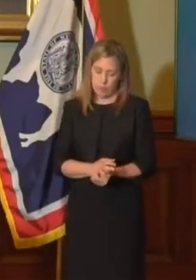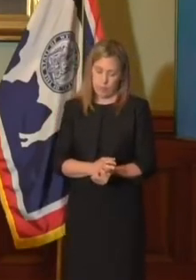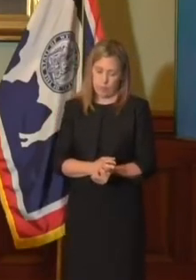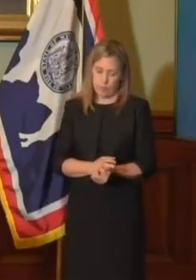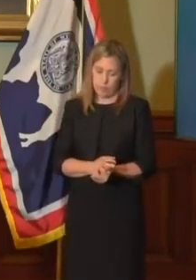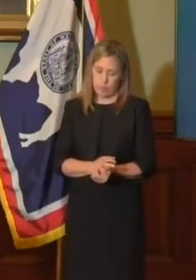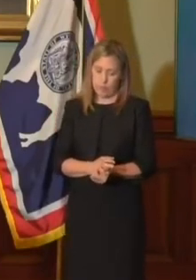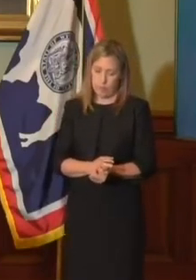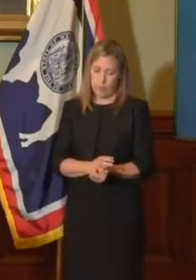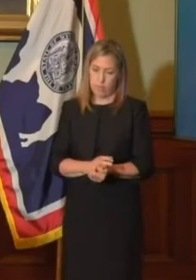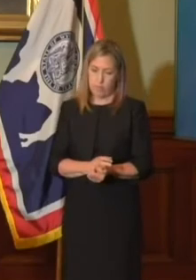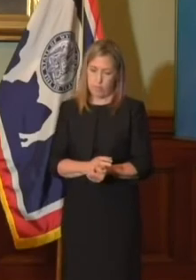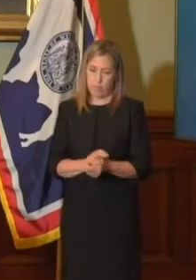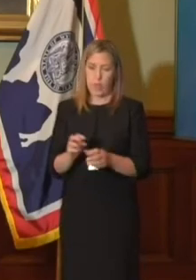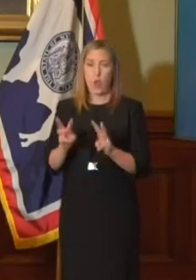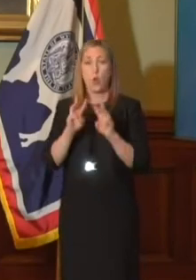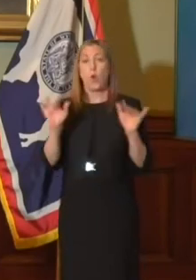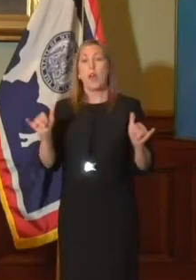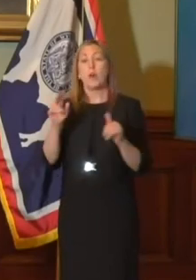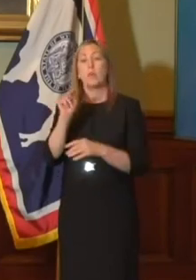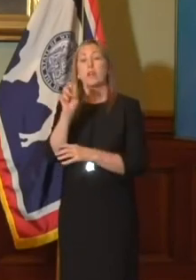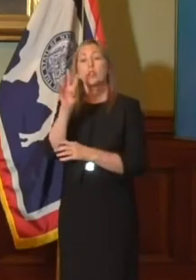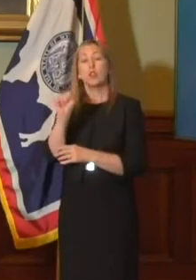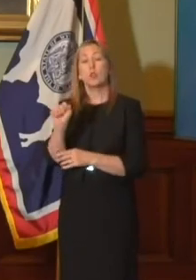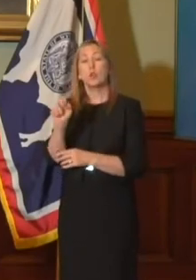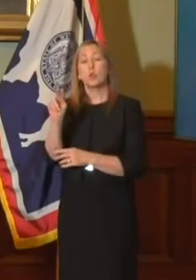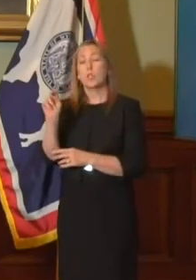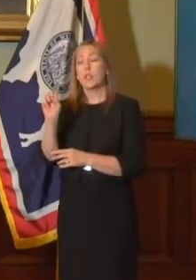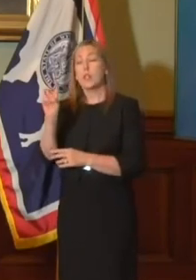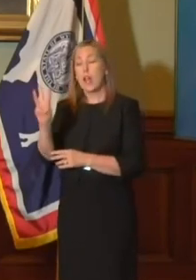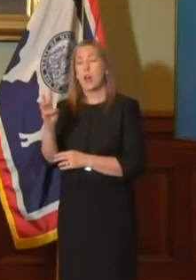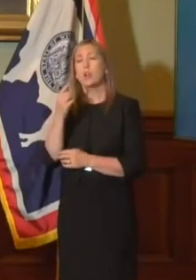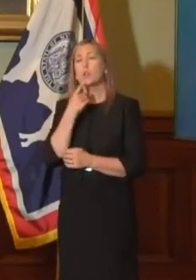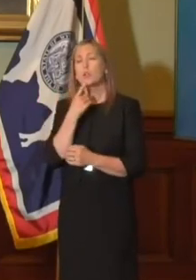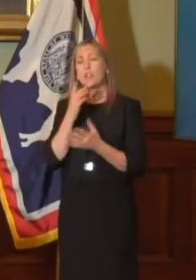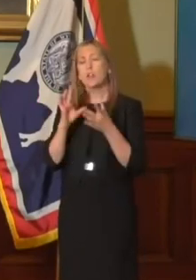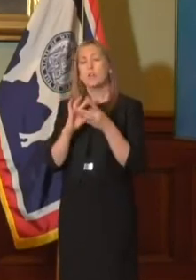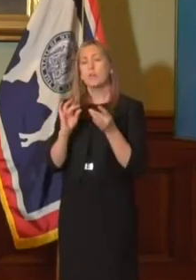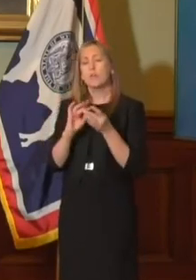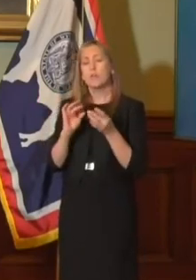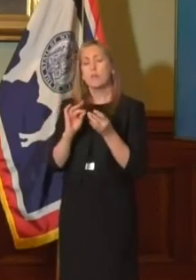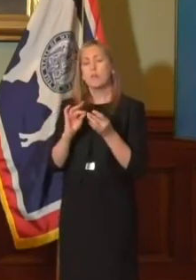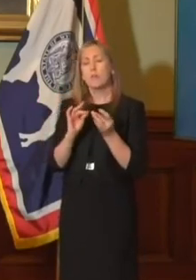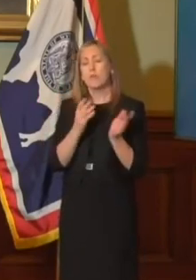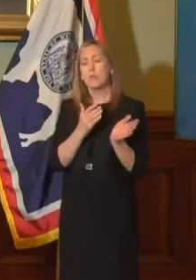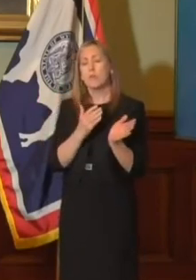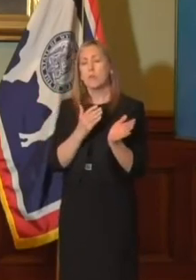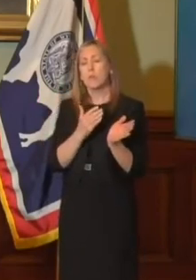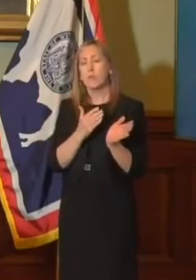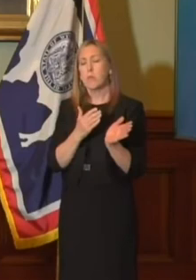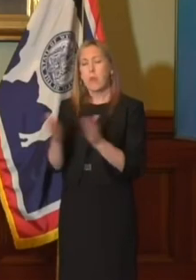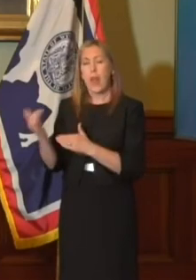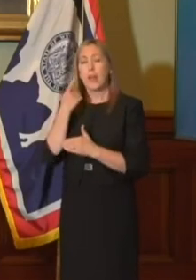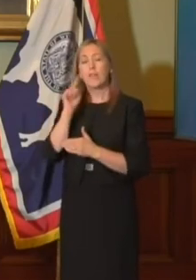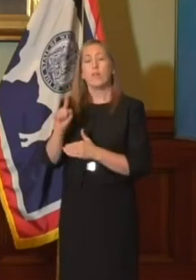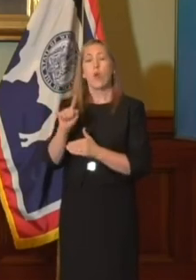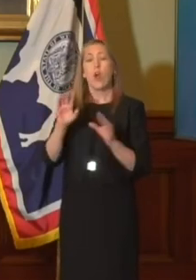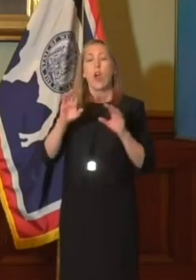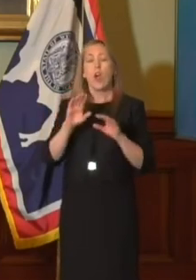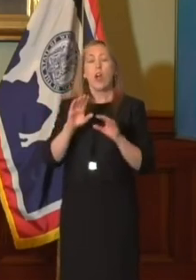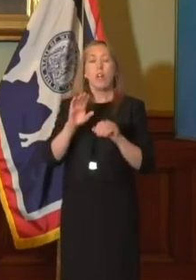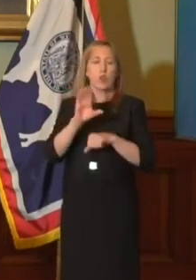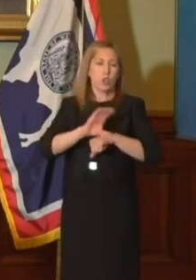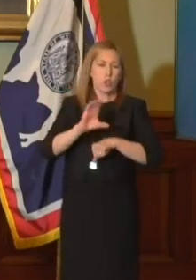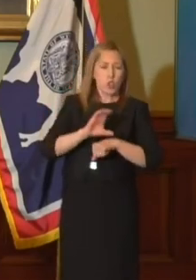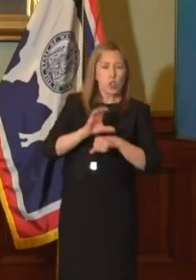Governor Ryan Robertson with Wyoming News Now. You had mentioned you're working on a plan for houses of worship to open back up. My question is